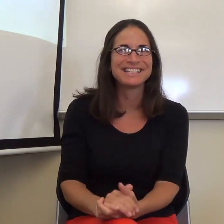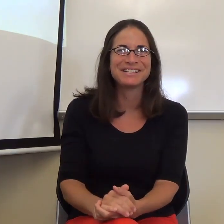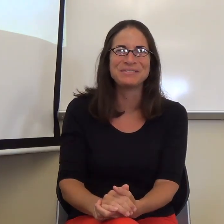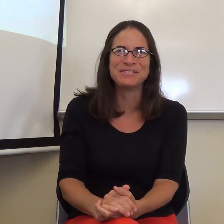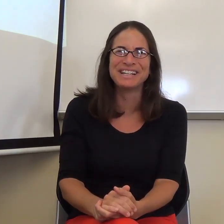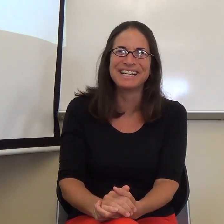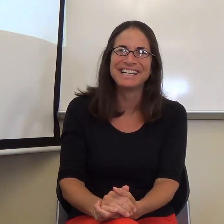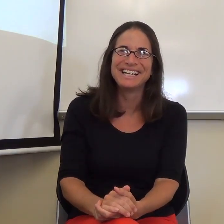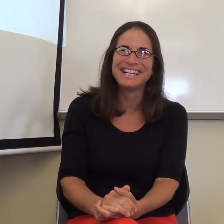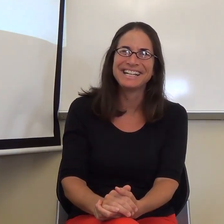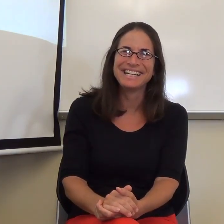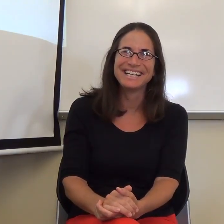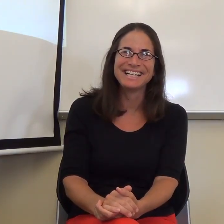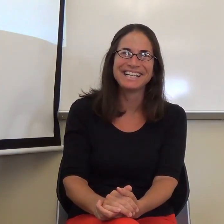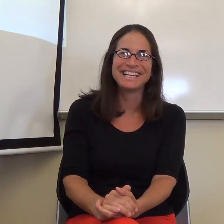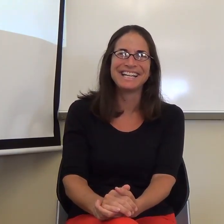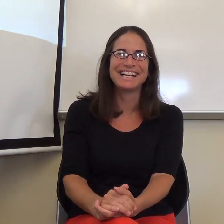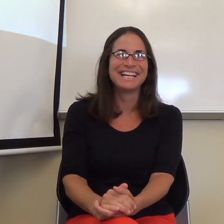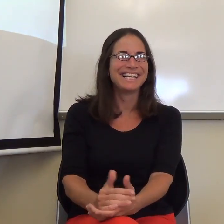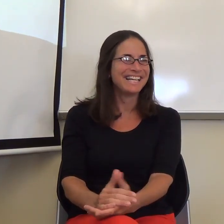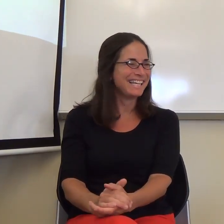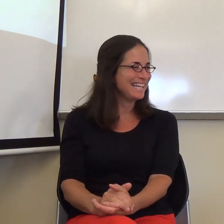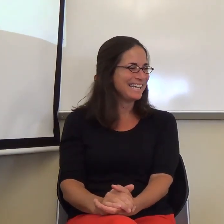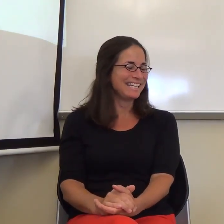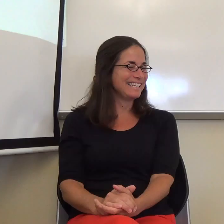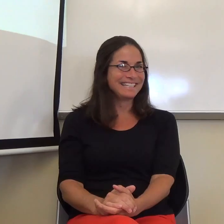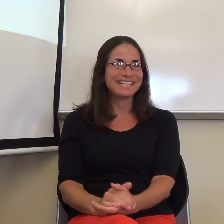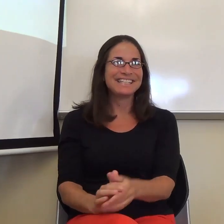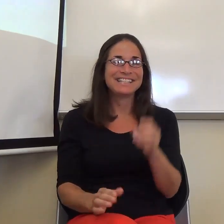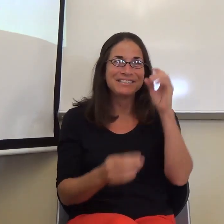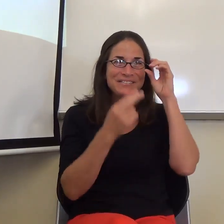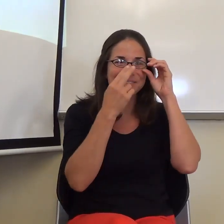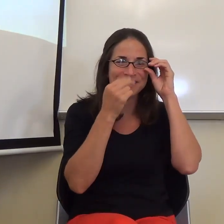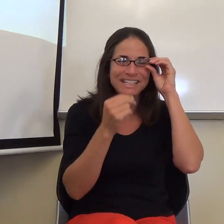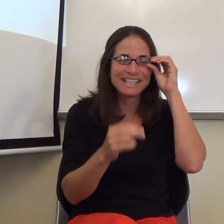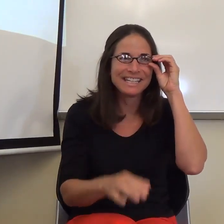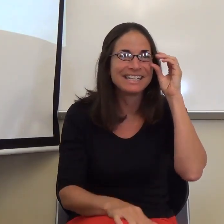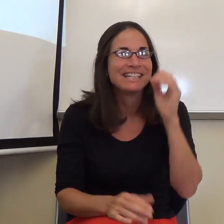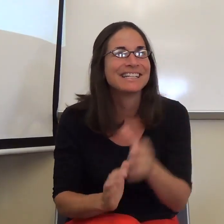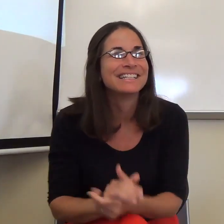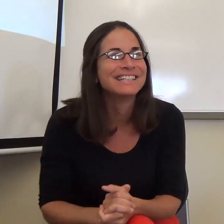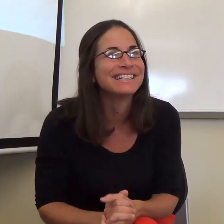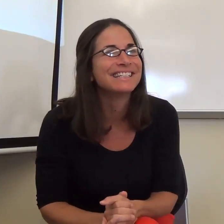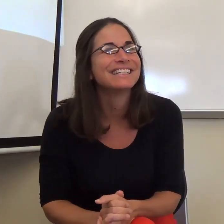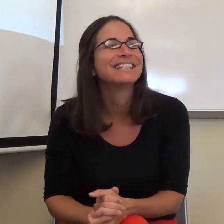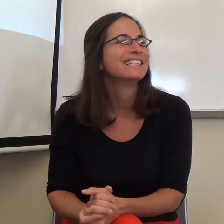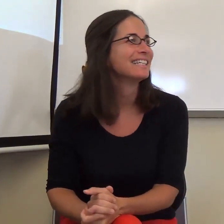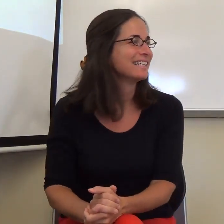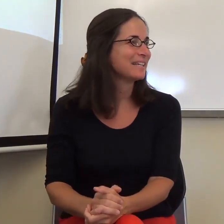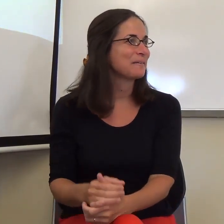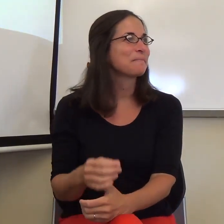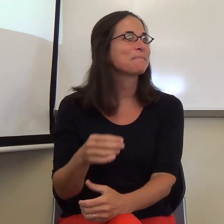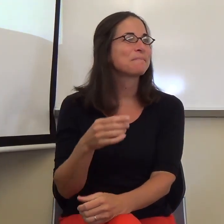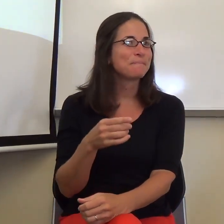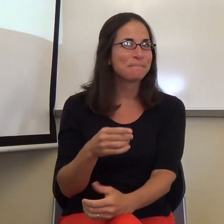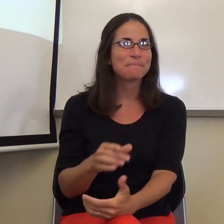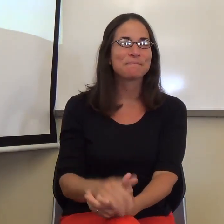this is kind of my version of the part that you read in the textbook